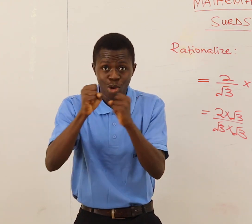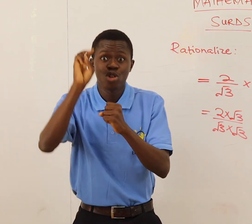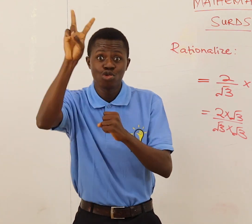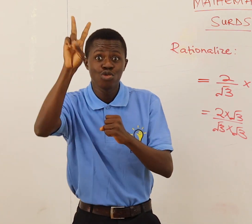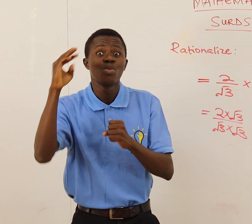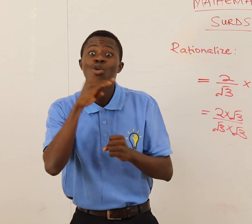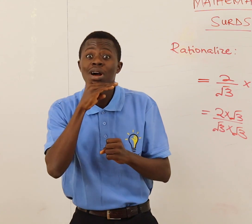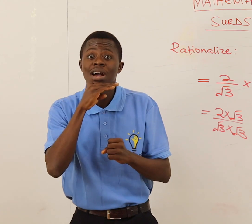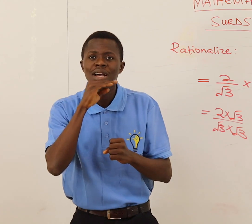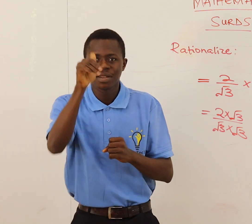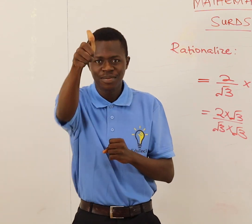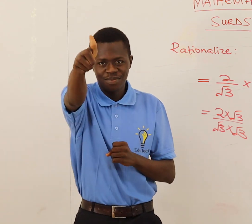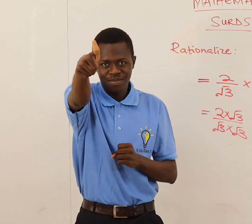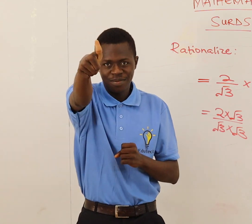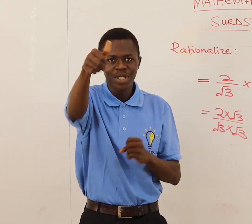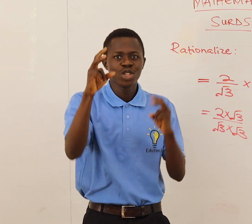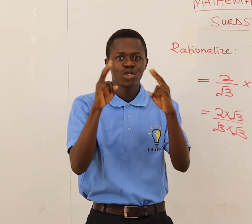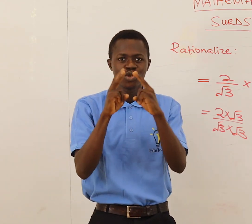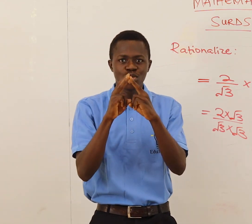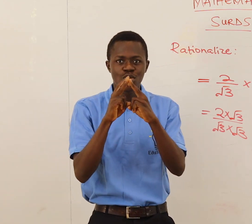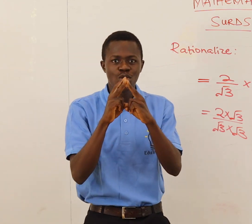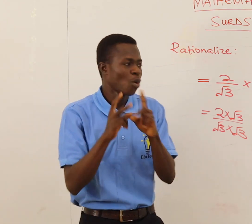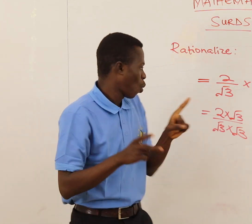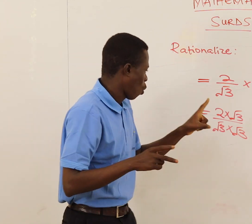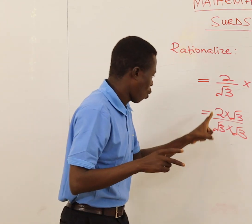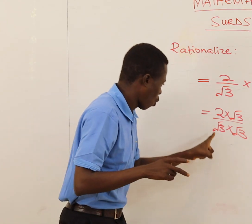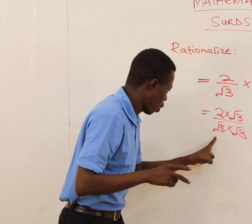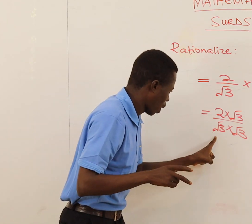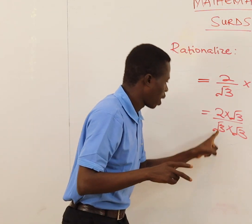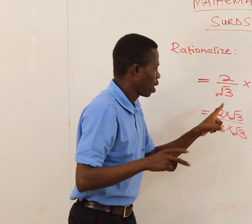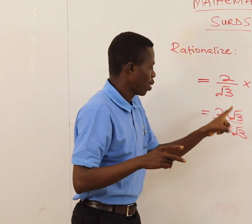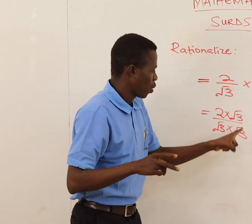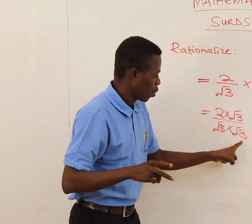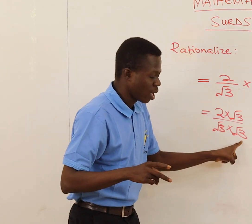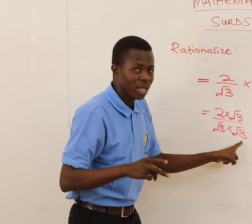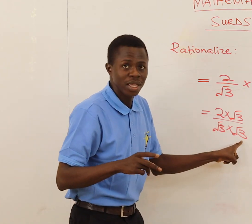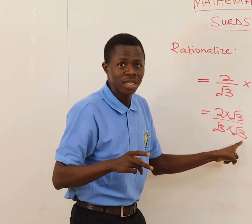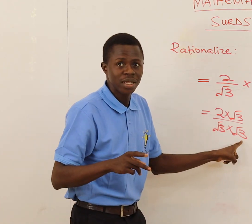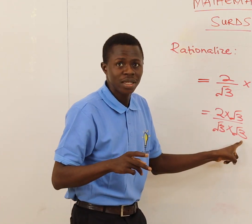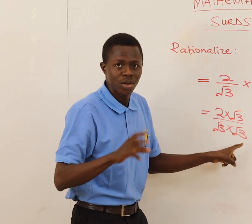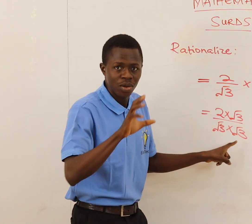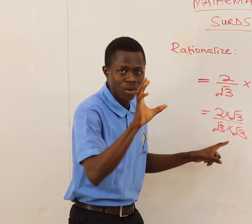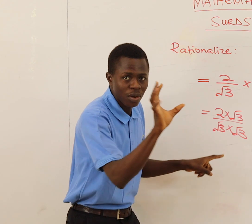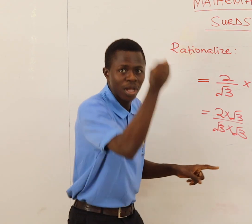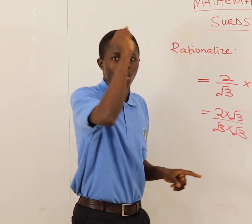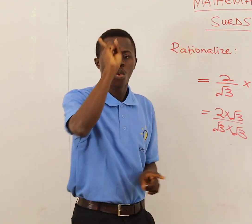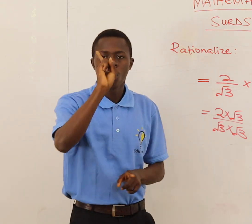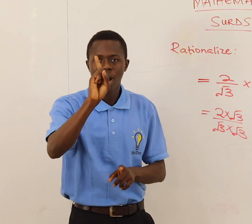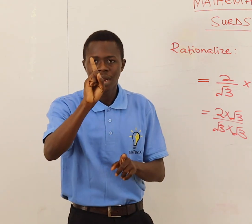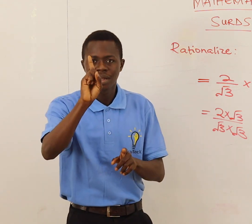you know we have square root of 3 multiplied by square root of 3. What would the answer be? Yes, it